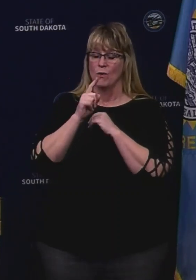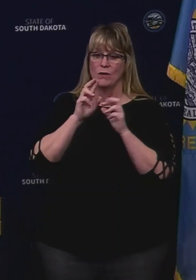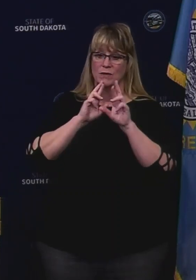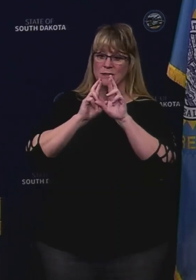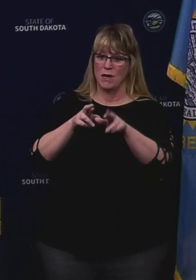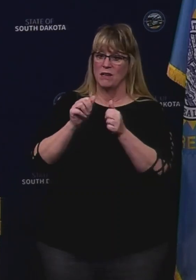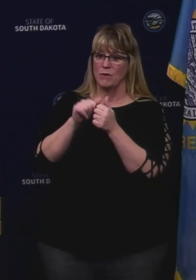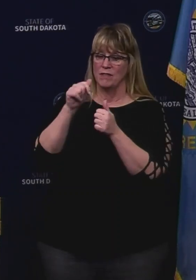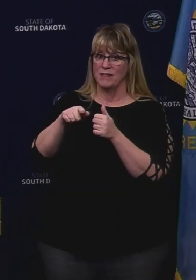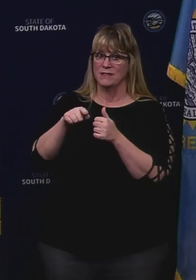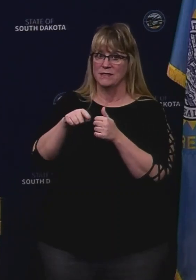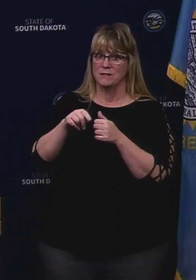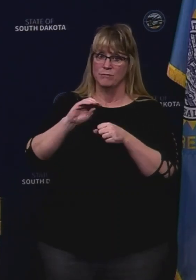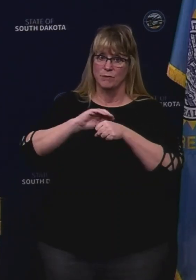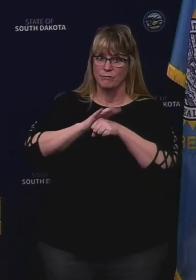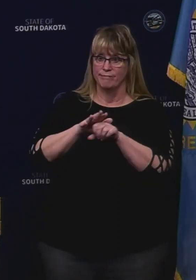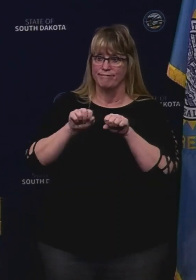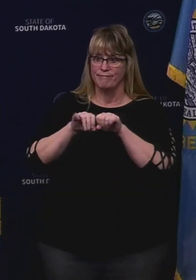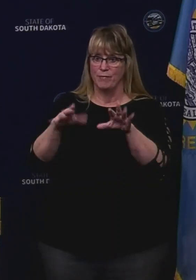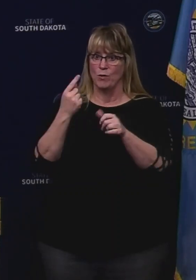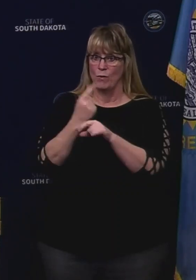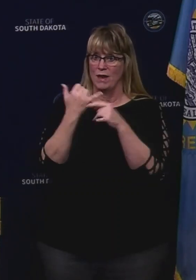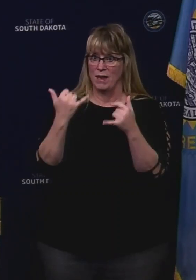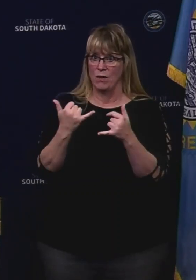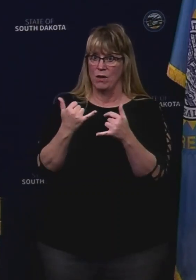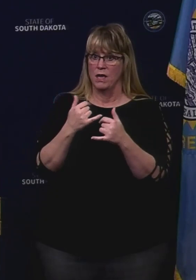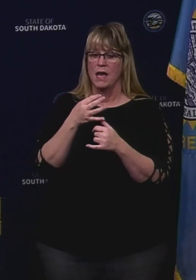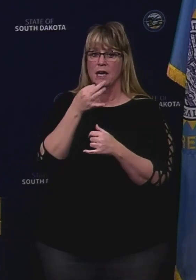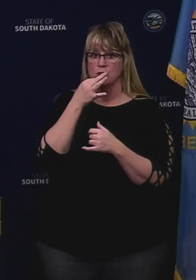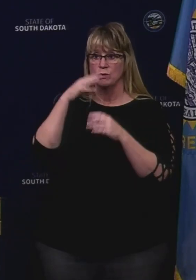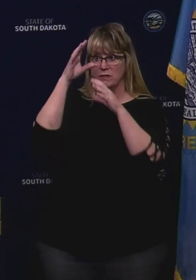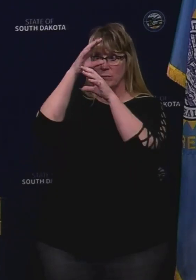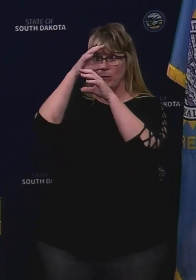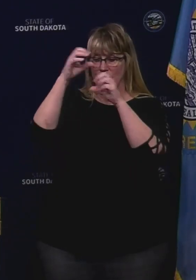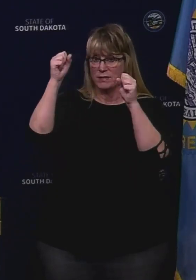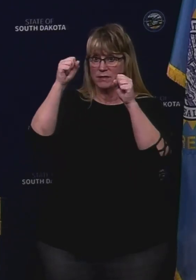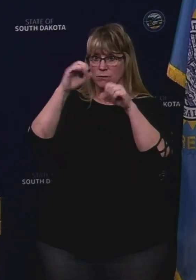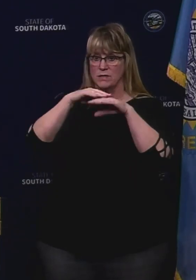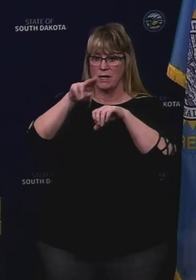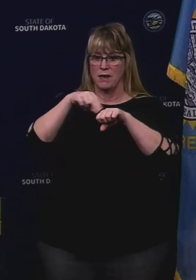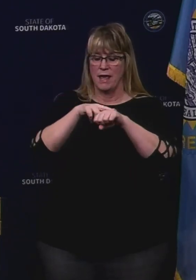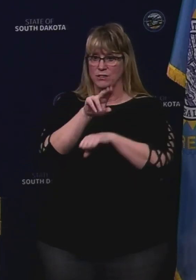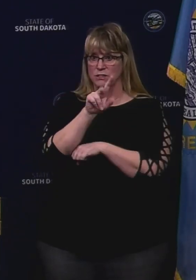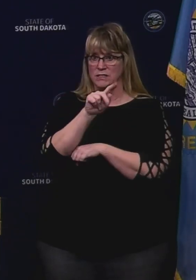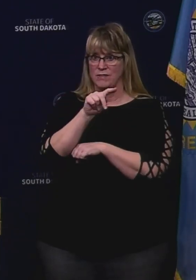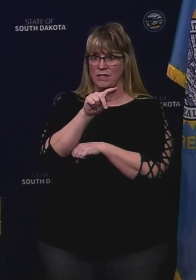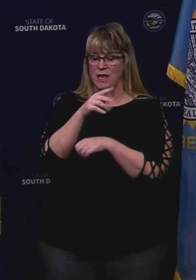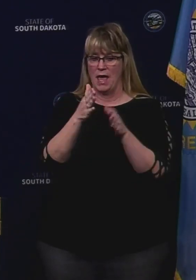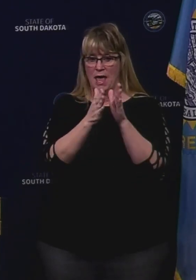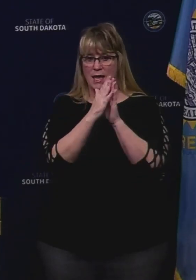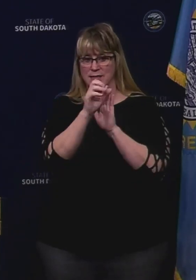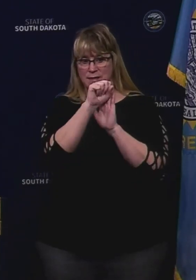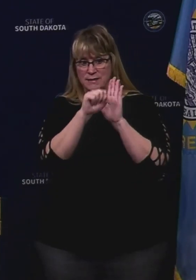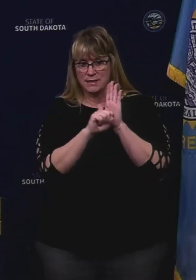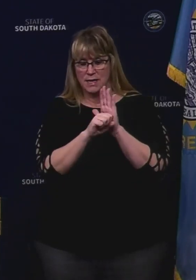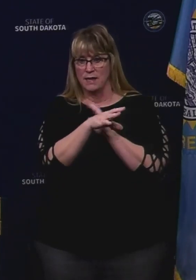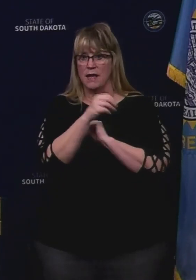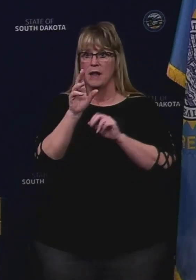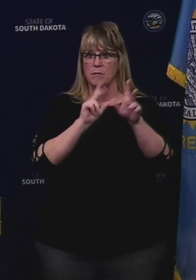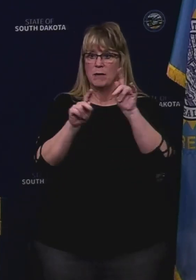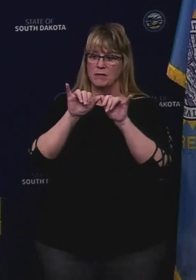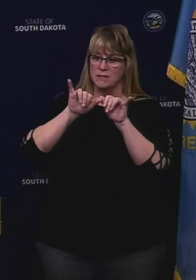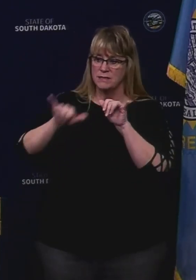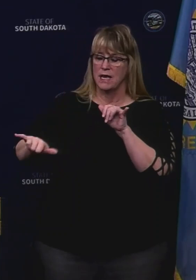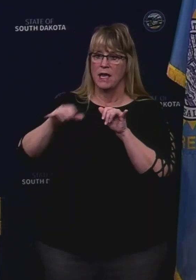responding to this virus right now. And as soon as the president was on national TV asking the state and asking people to